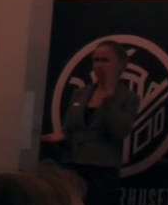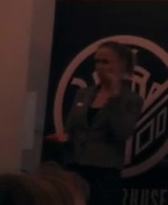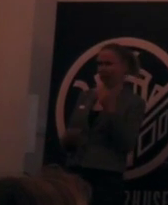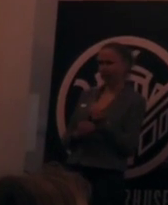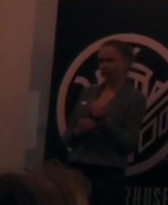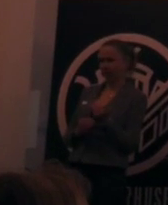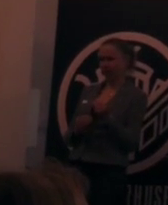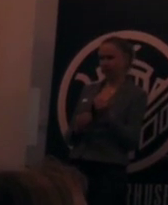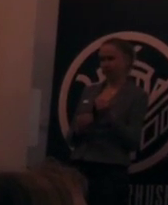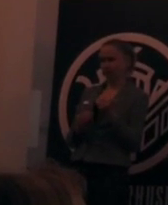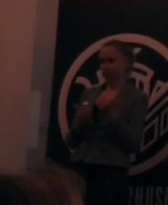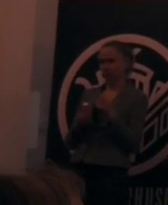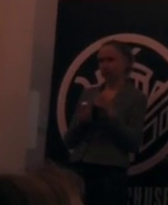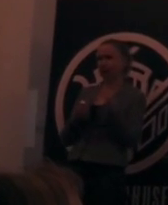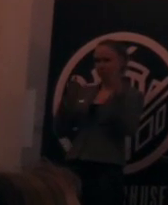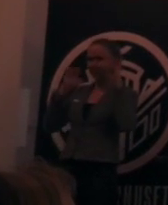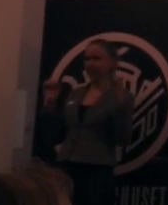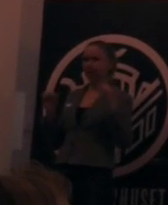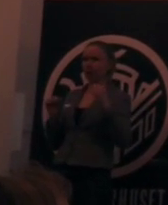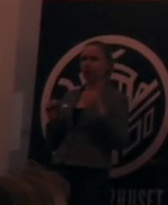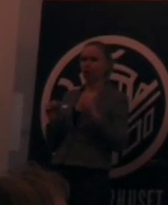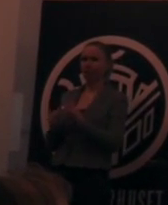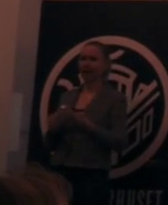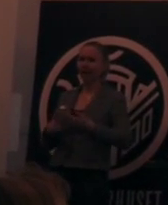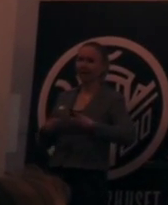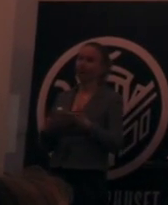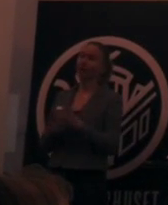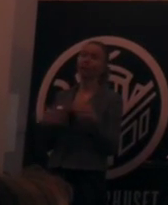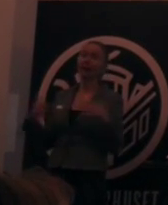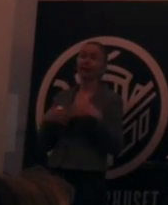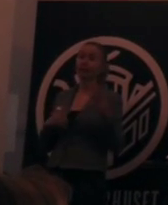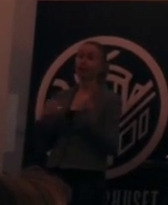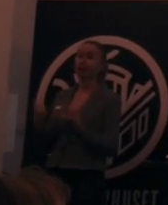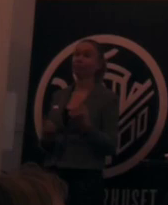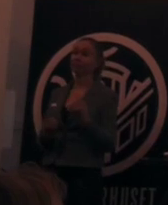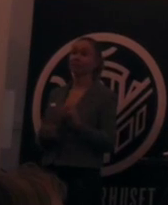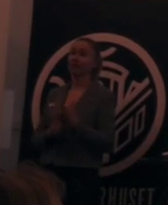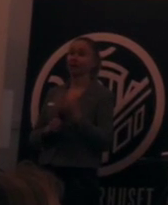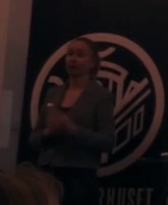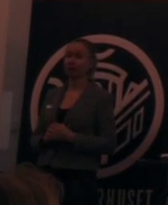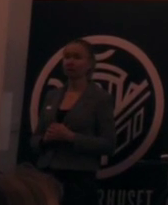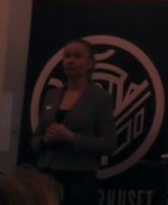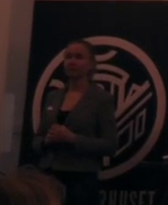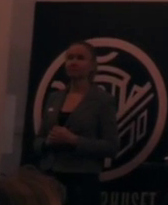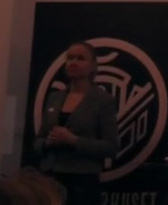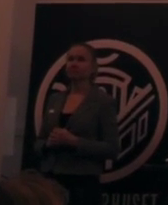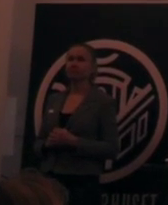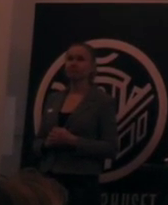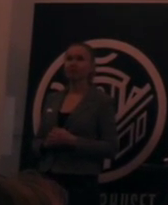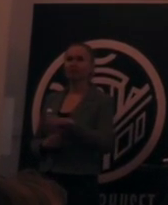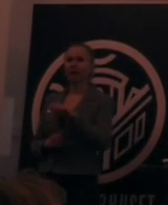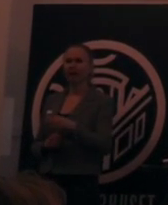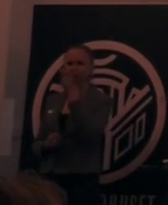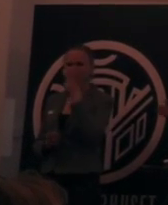that the embassy reached out to were too afraid to show up at an LGBT event. So he got people together. This was